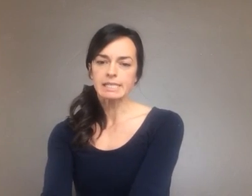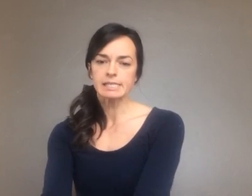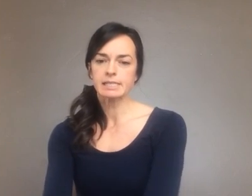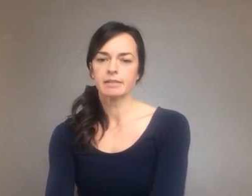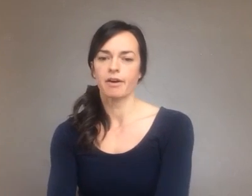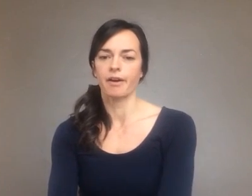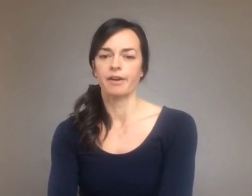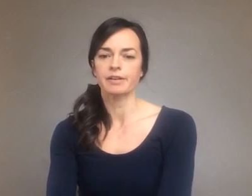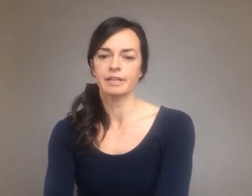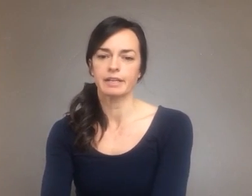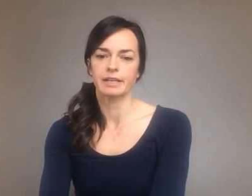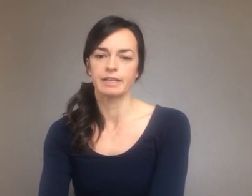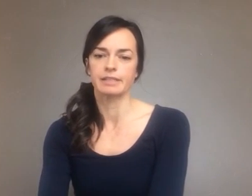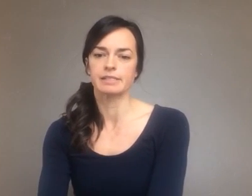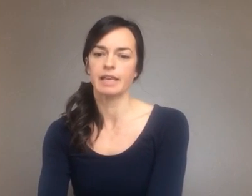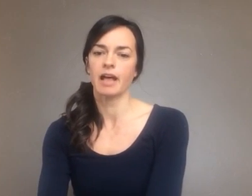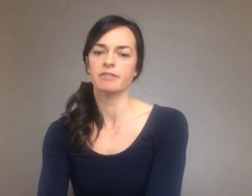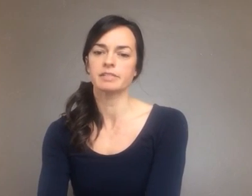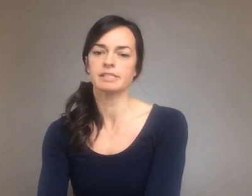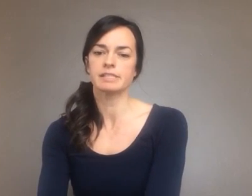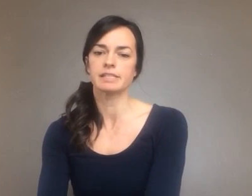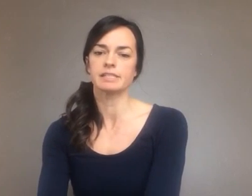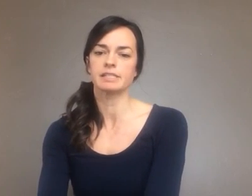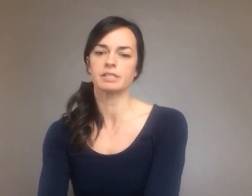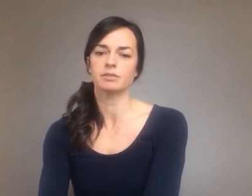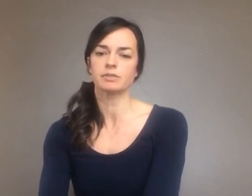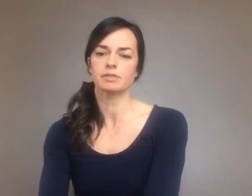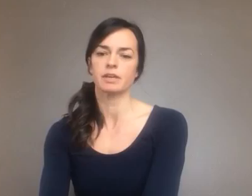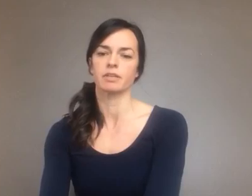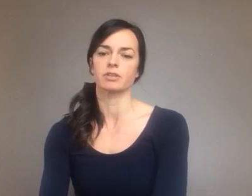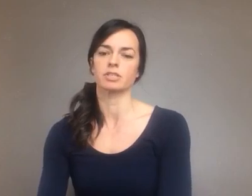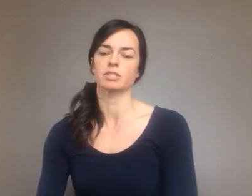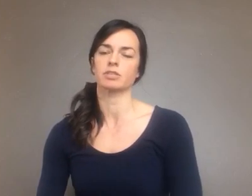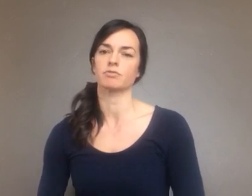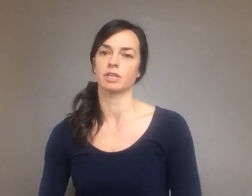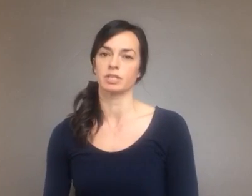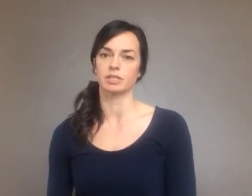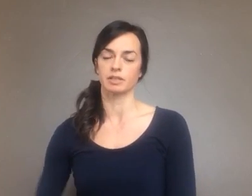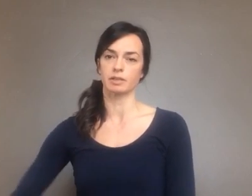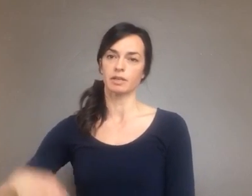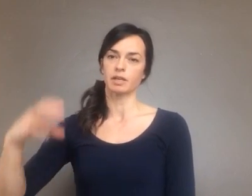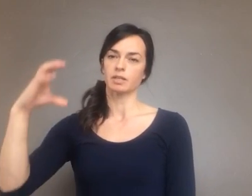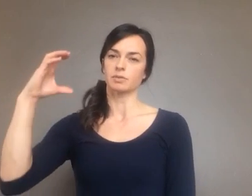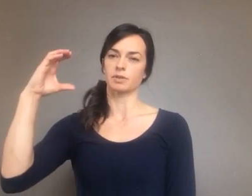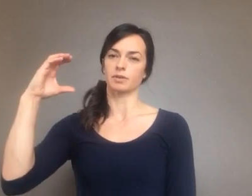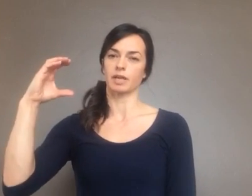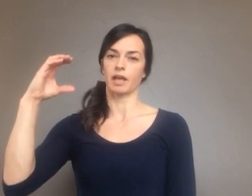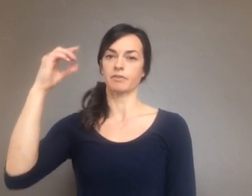next card is Calvin's Institutes of the Christian Religion. So we're going to do